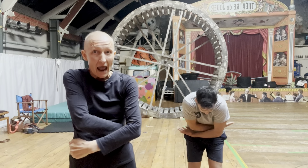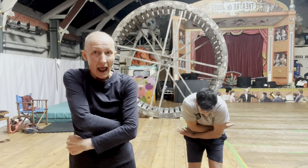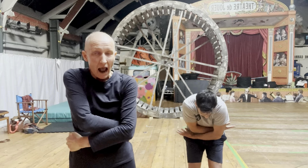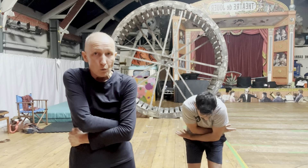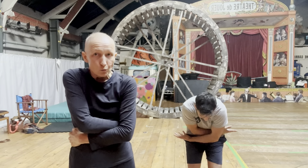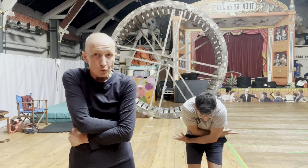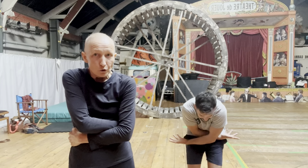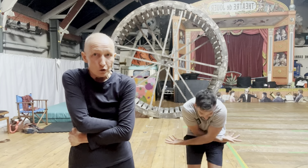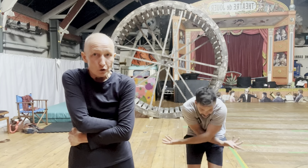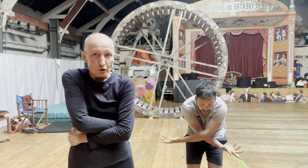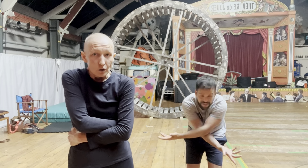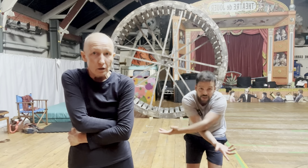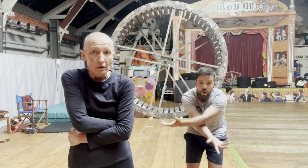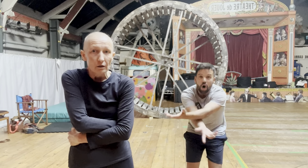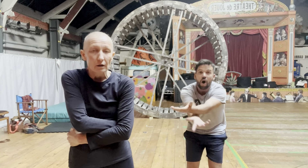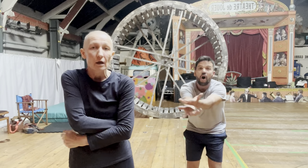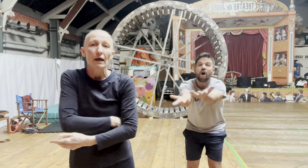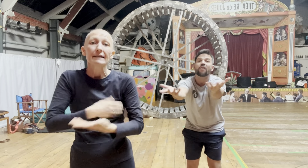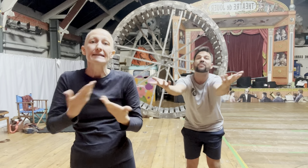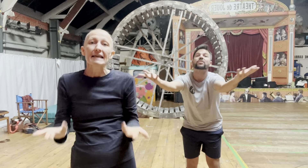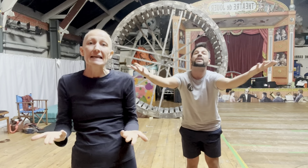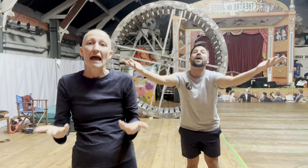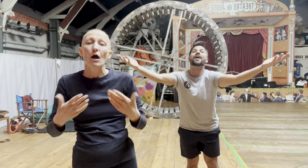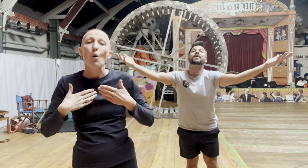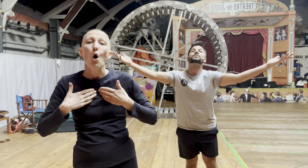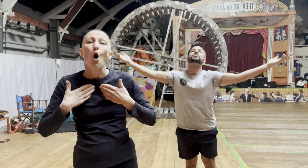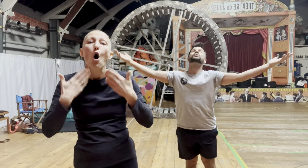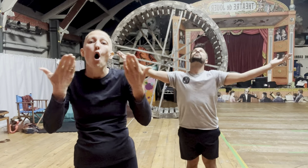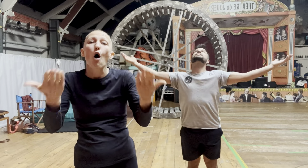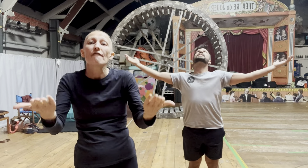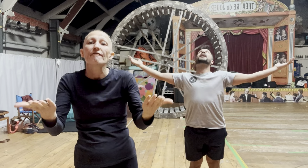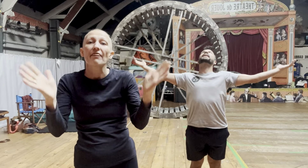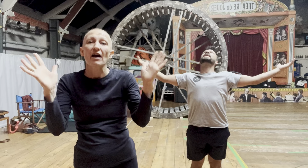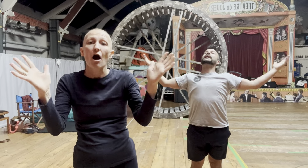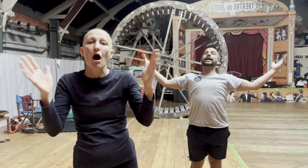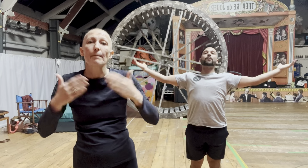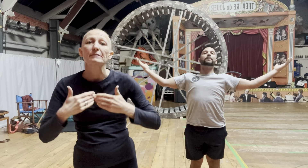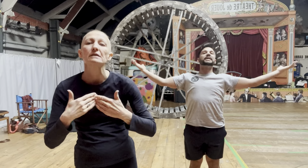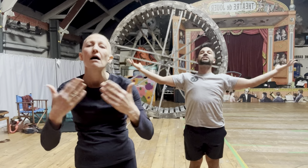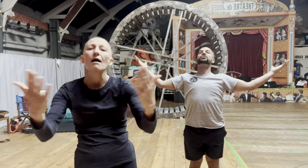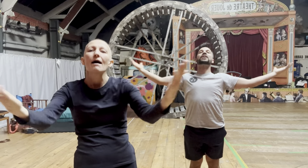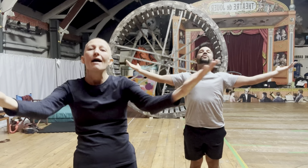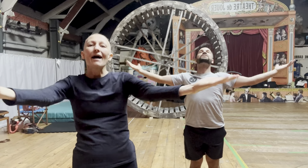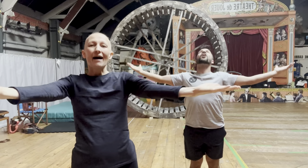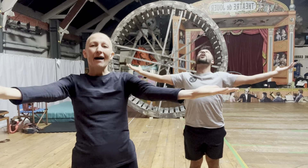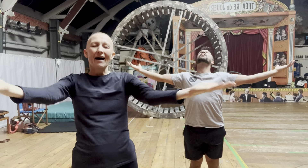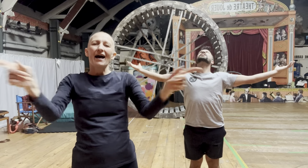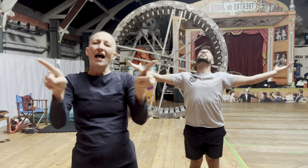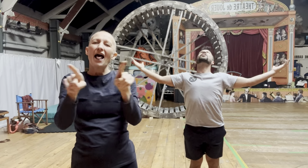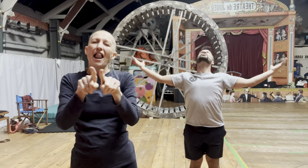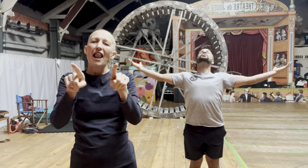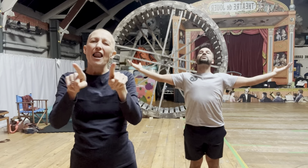yourself in it, and then you offer those arms to the sky like a big generous hug to the